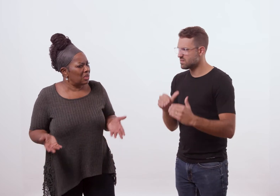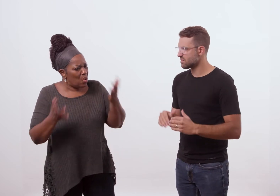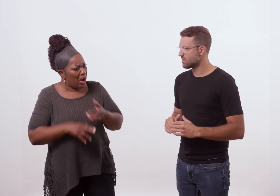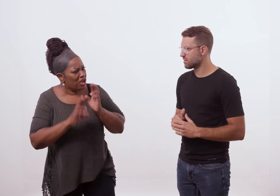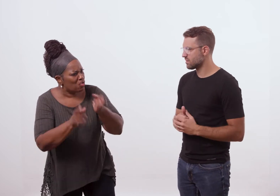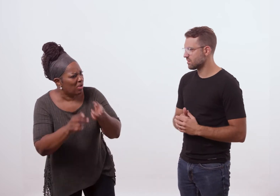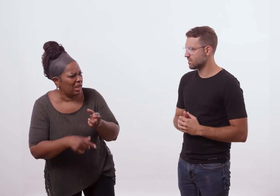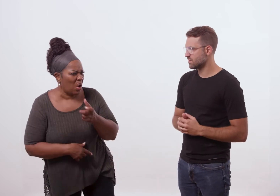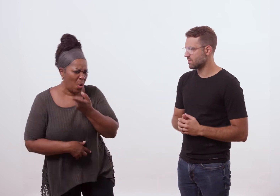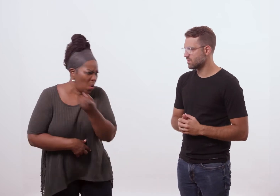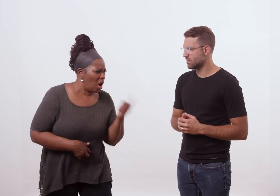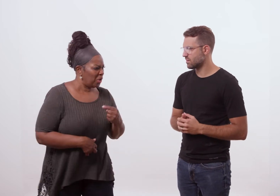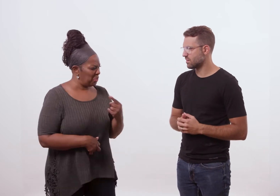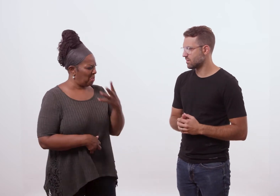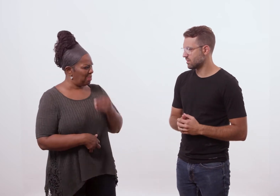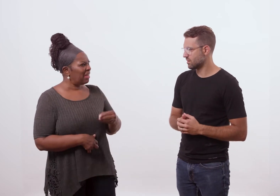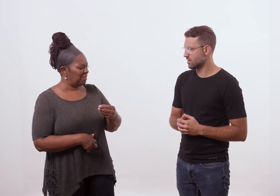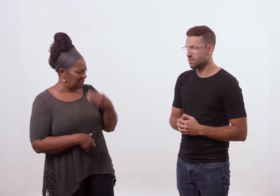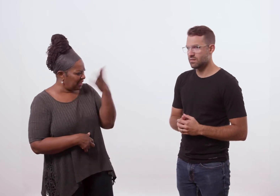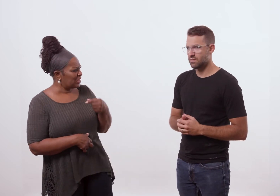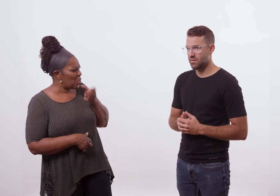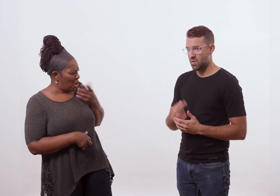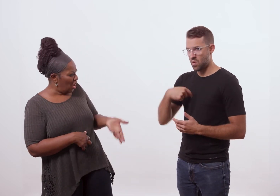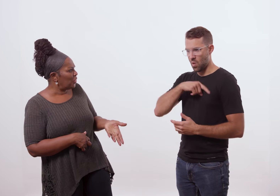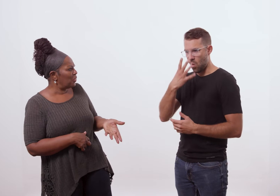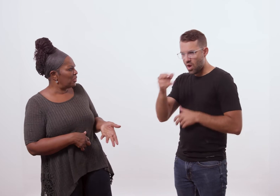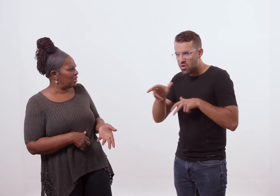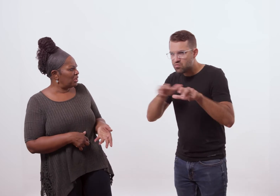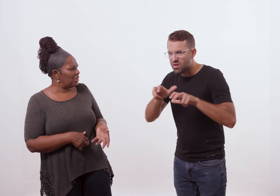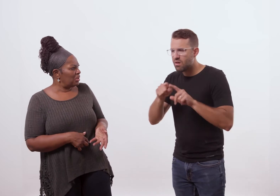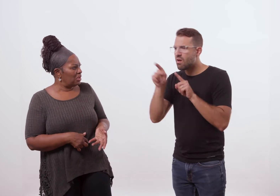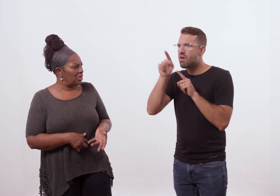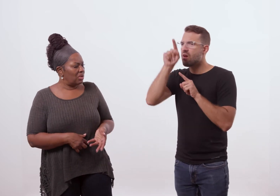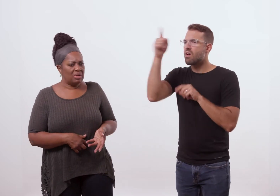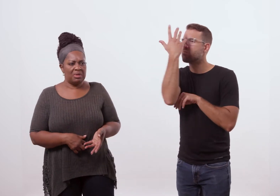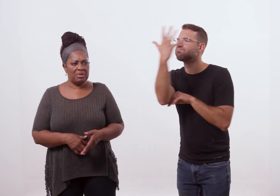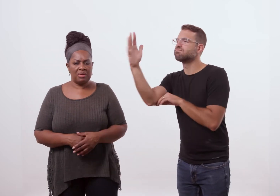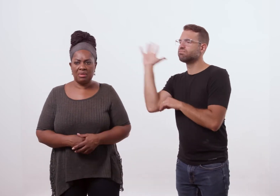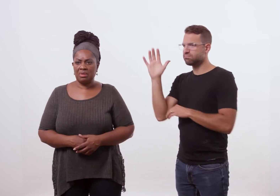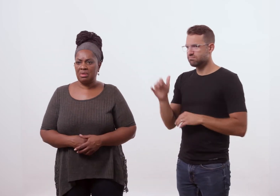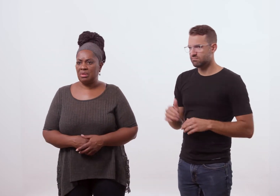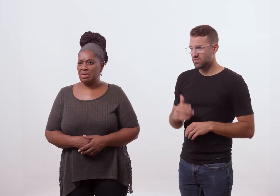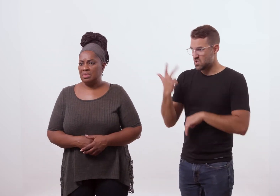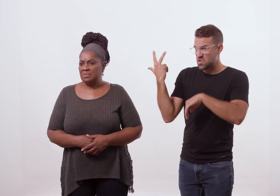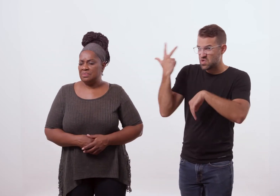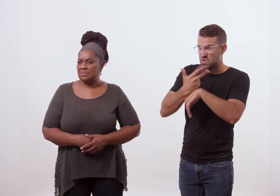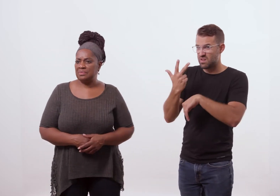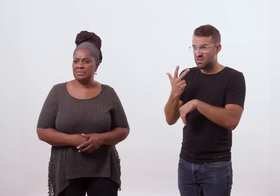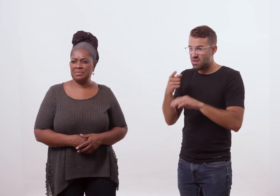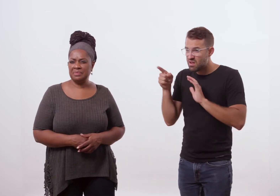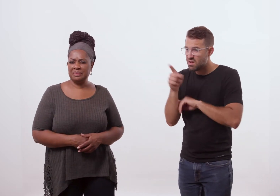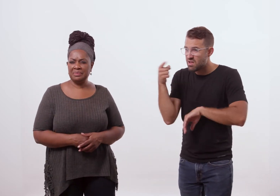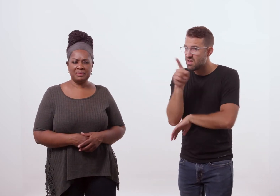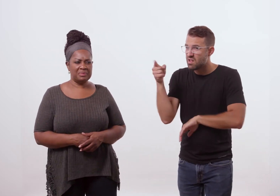Ones? We are Wolfriders from the faraway woodlands. For 3 days, we have journeyed through the burning waste. You lie. No one